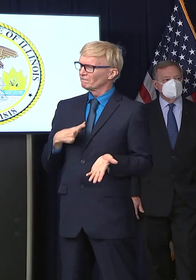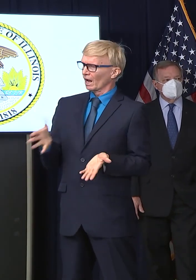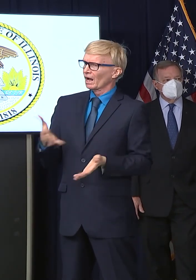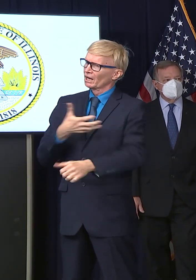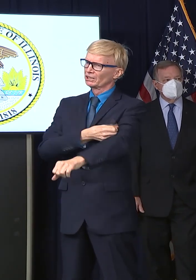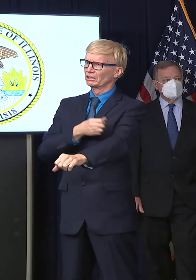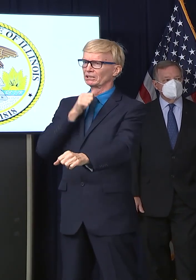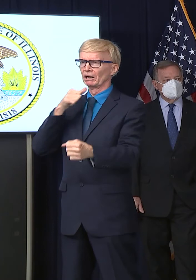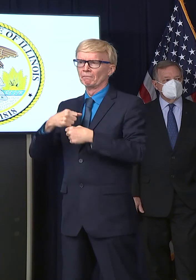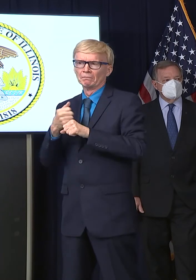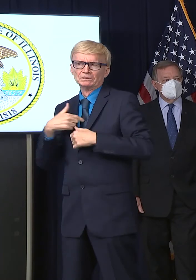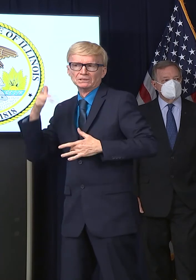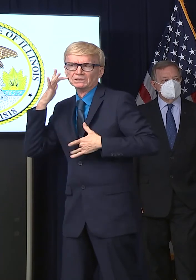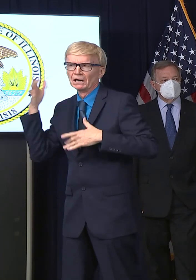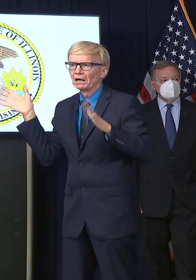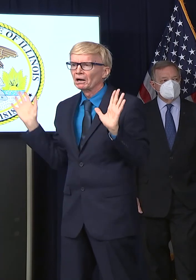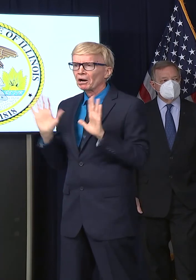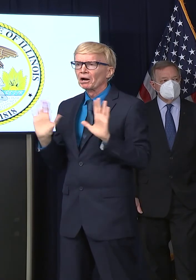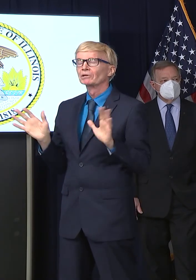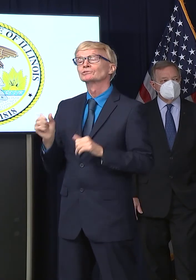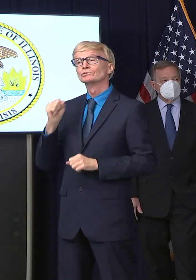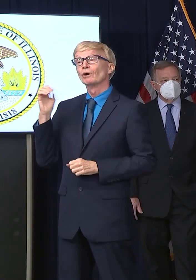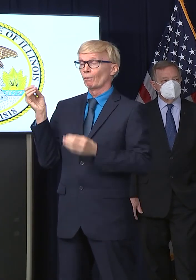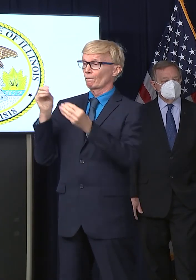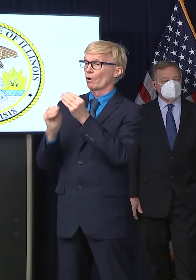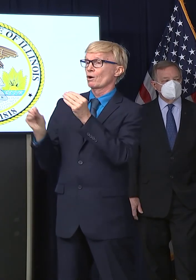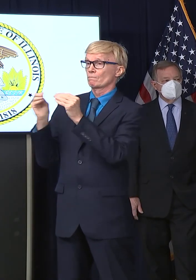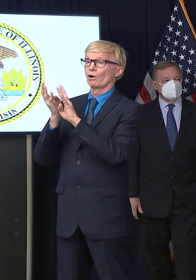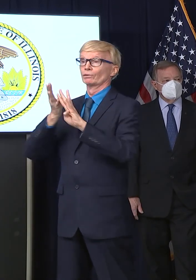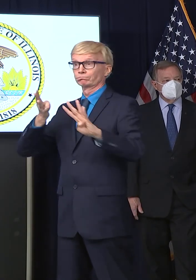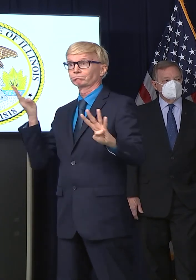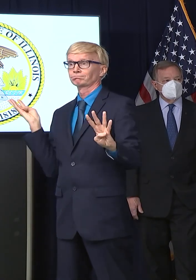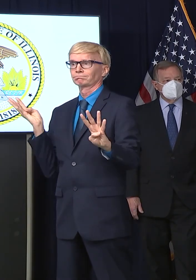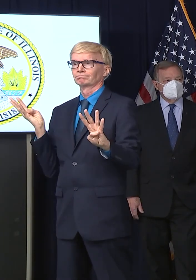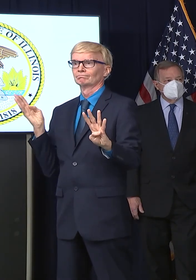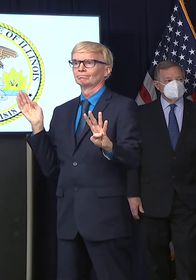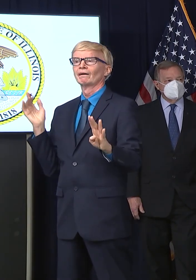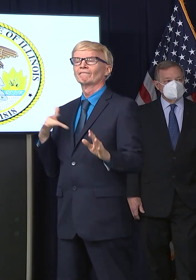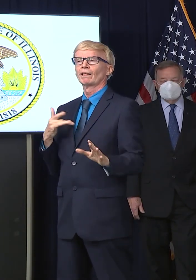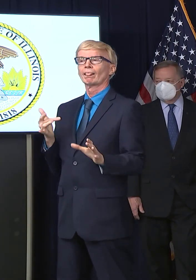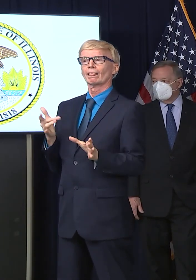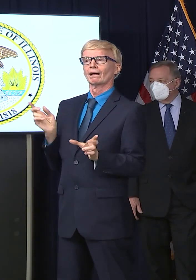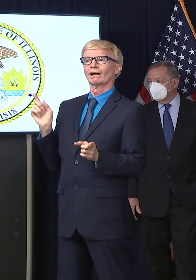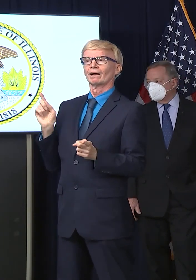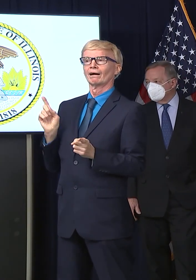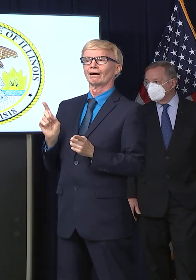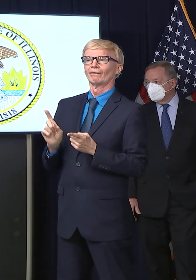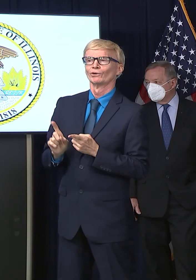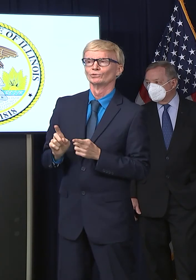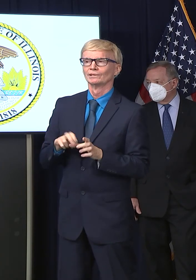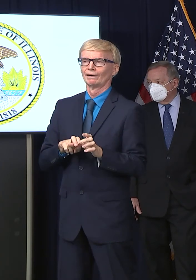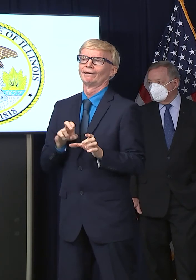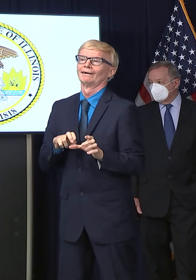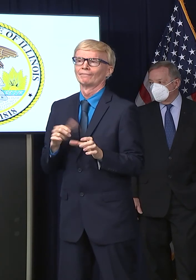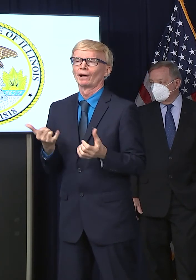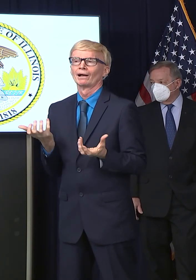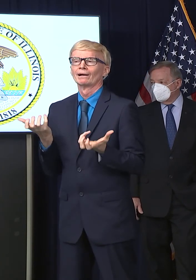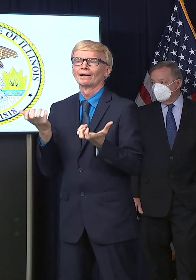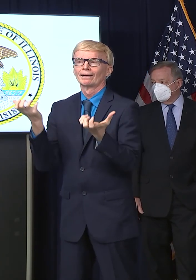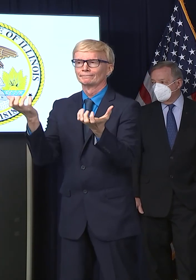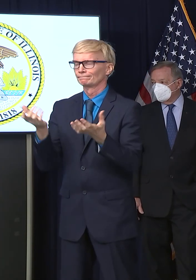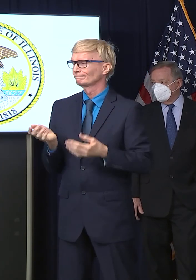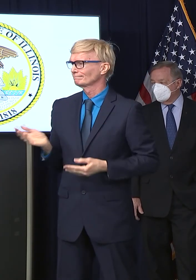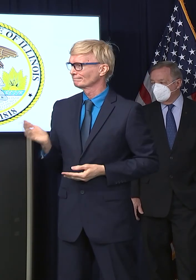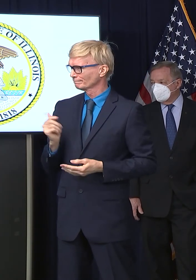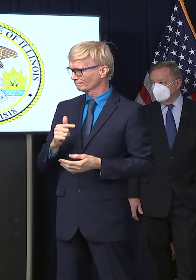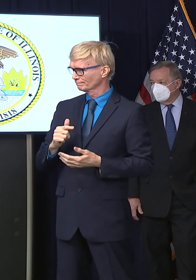any side effects for people that they know. So more and more people are less and less vaccine hesitant. Kelly at Block Club will be our last